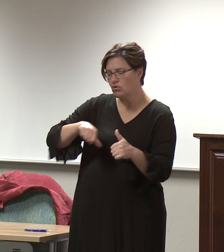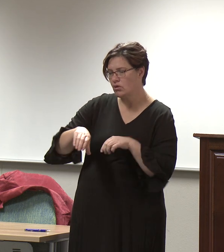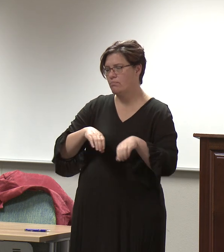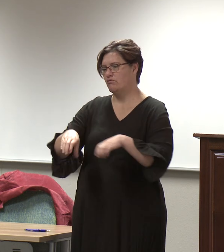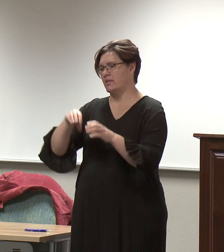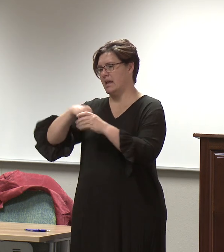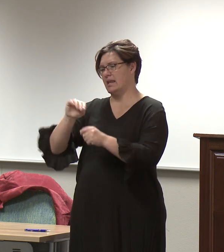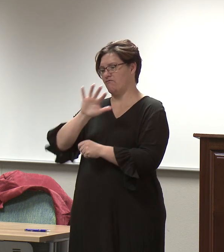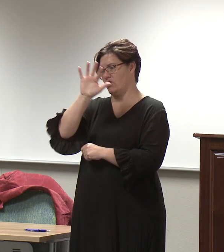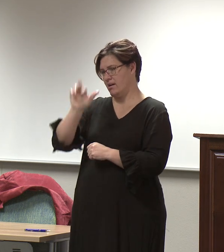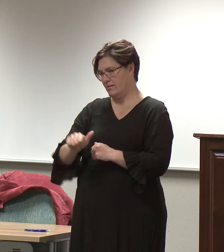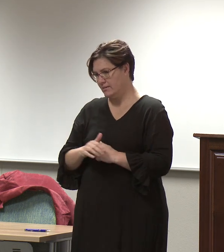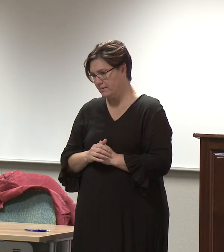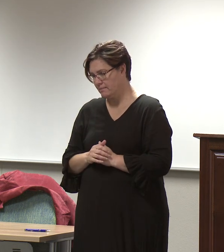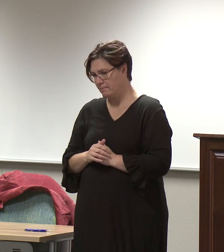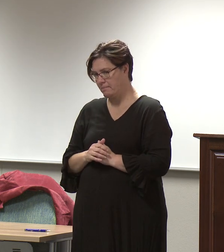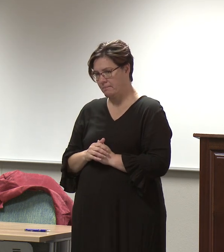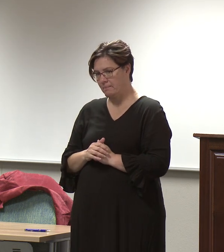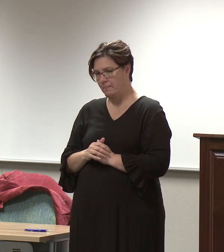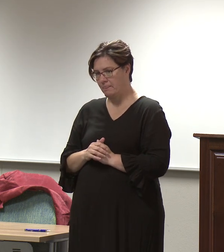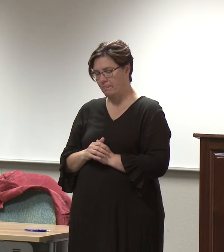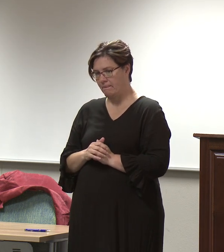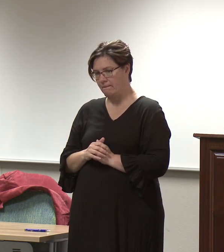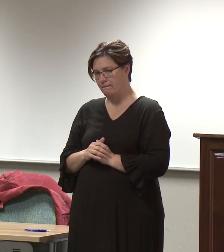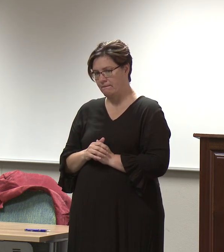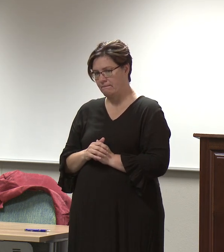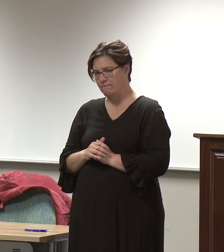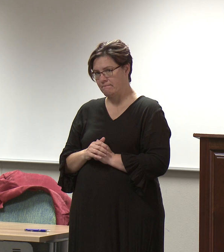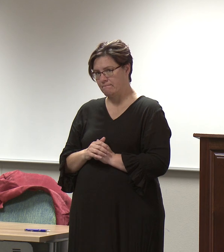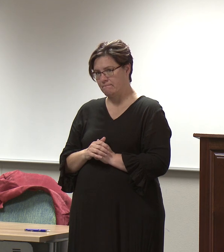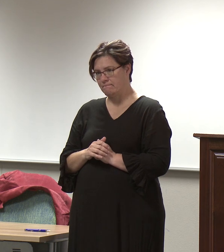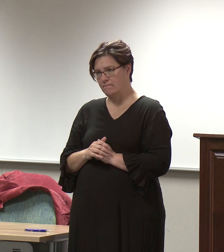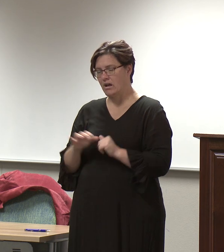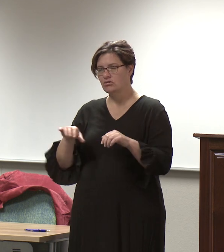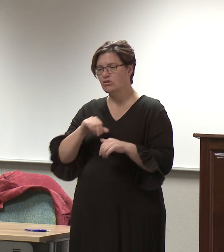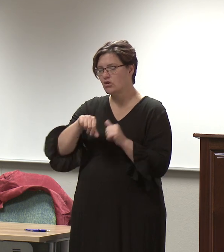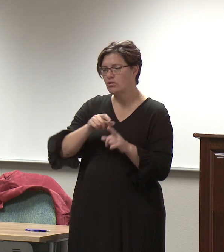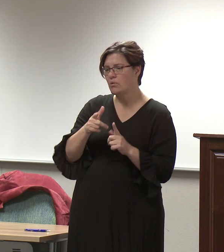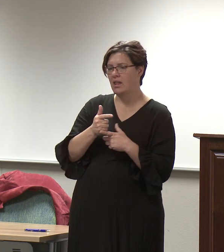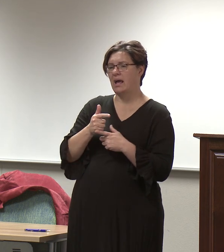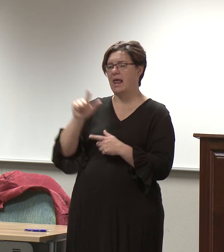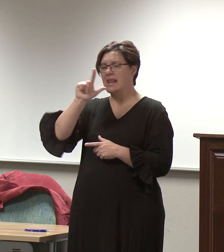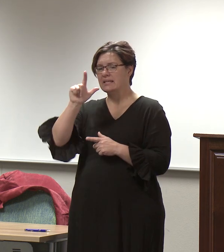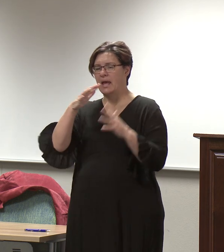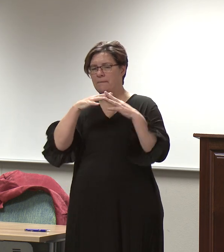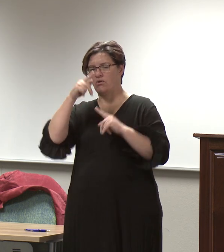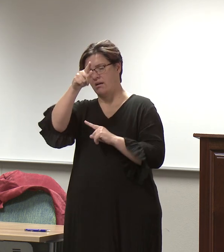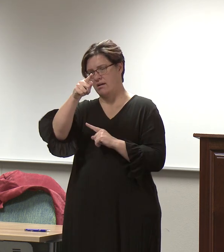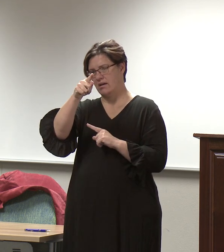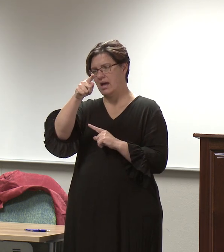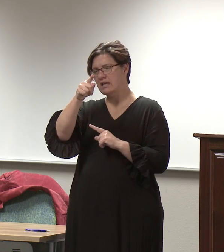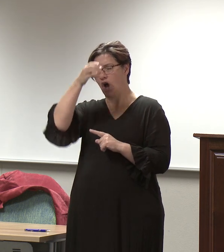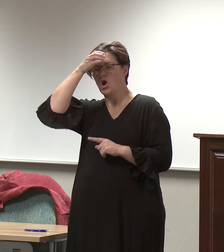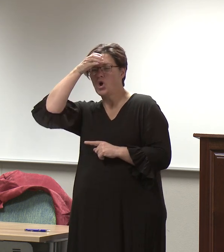Africa, because the idea it was that social movement was something in Latin America and so on. It's a conceptual